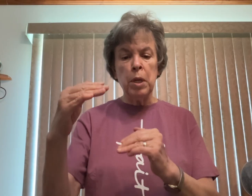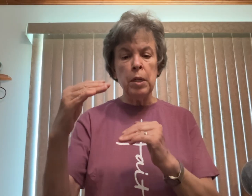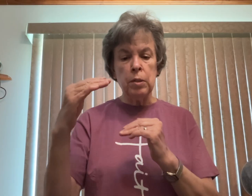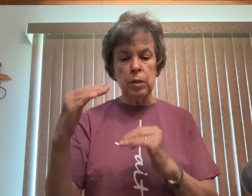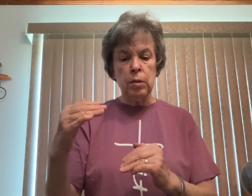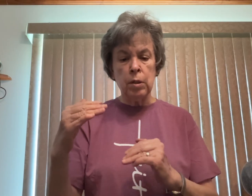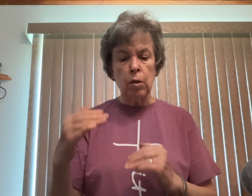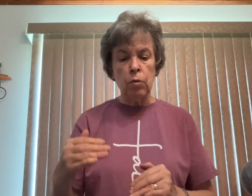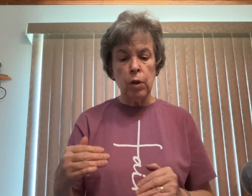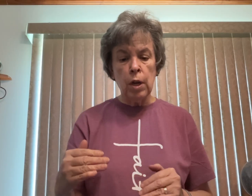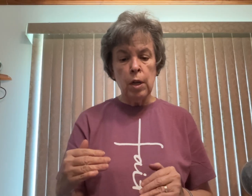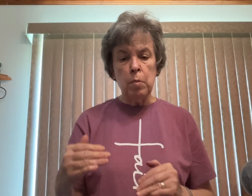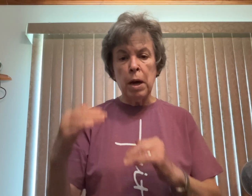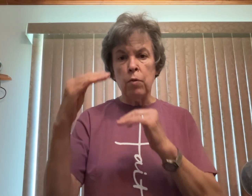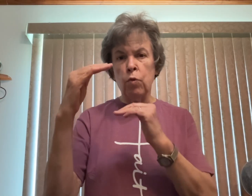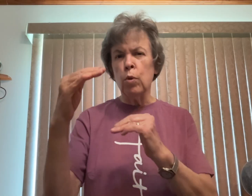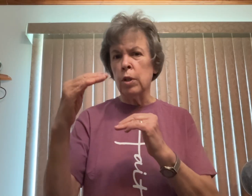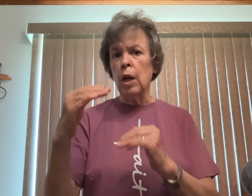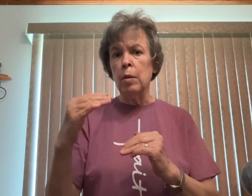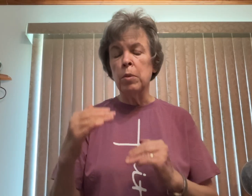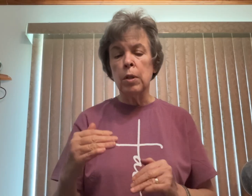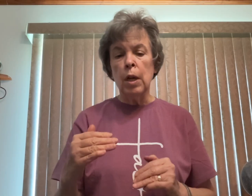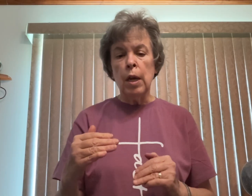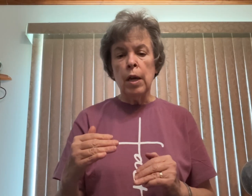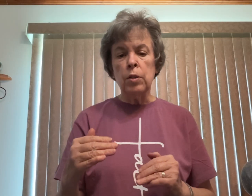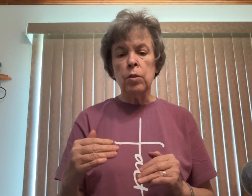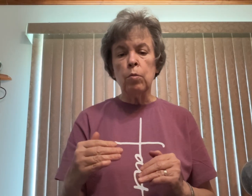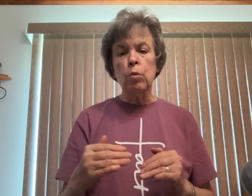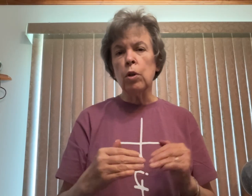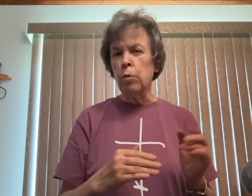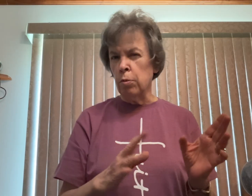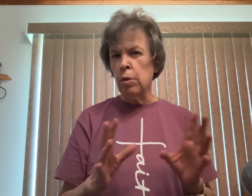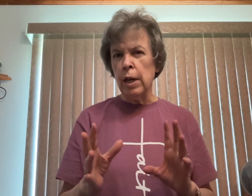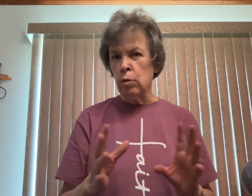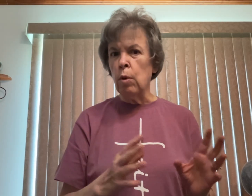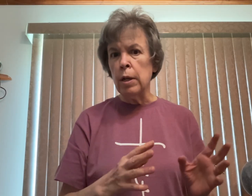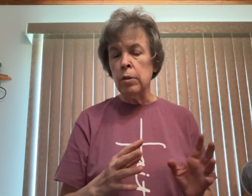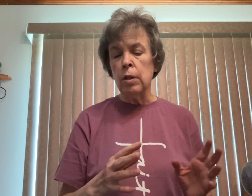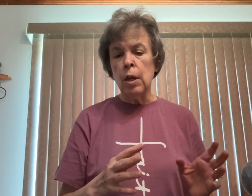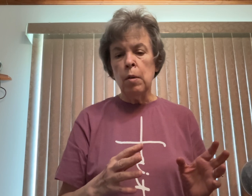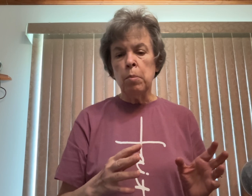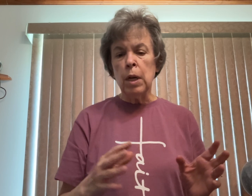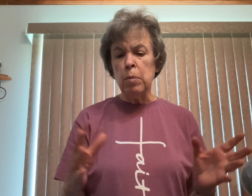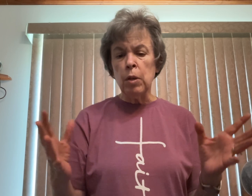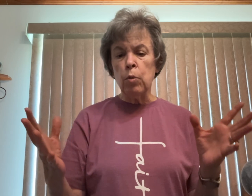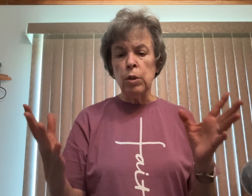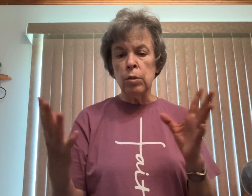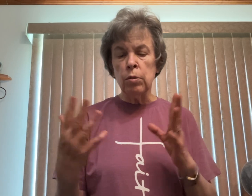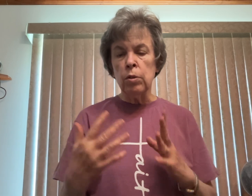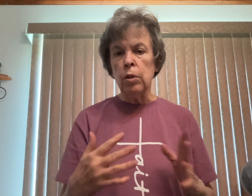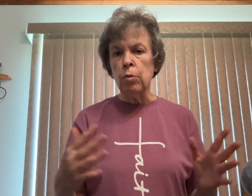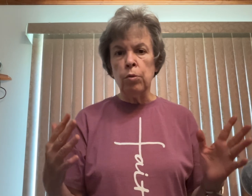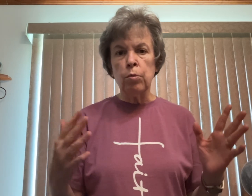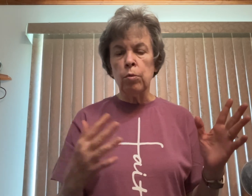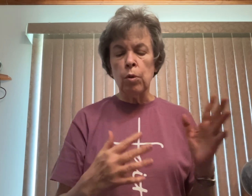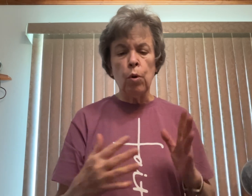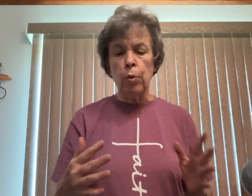repeats itself about 4 times. And so we'll go through that twice, but I'm not going to go through the whole